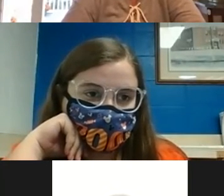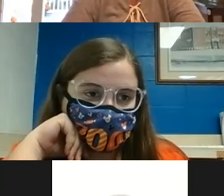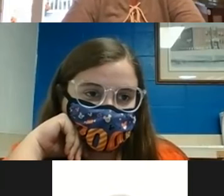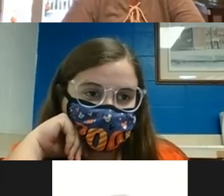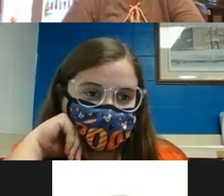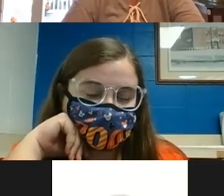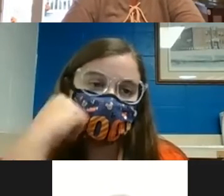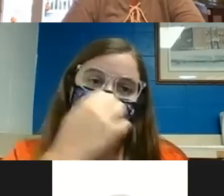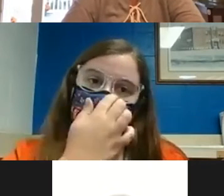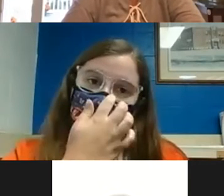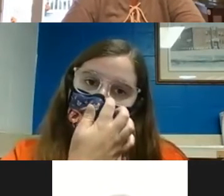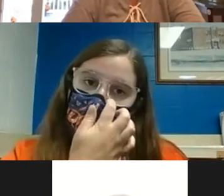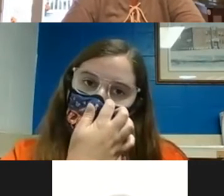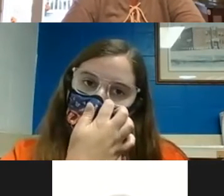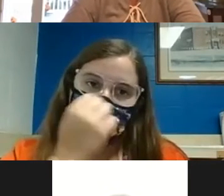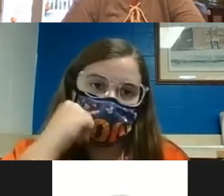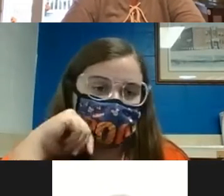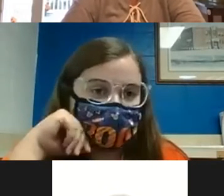one I'm going to pick.